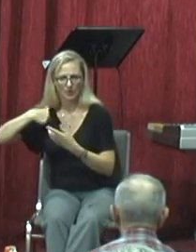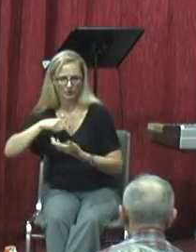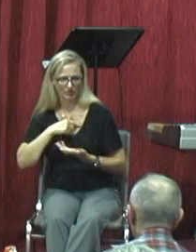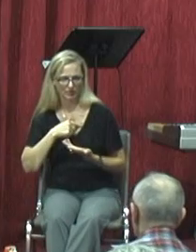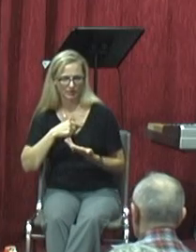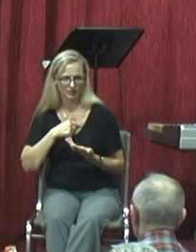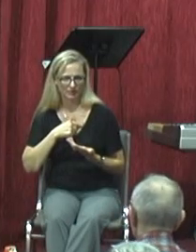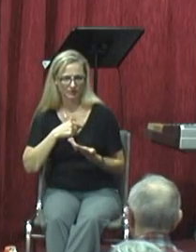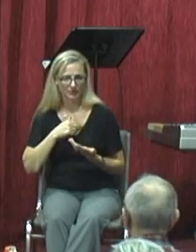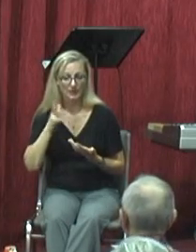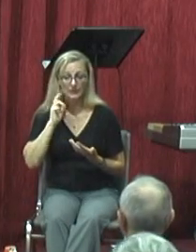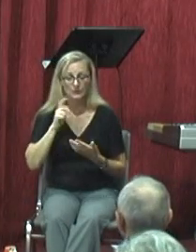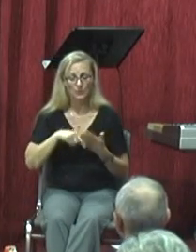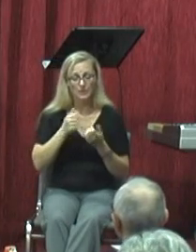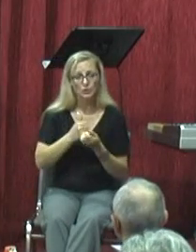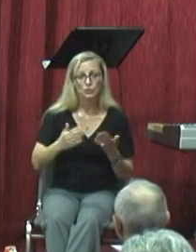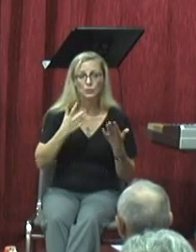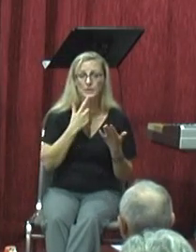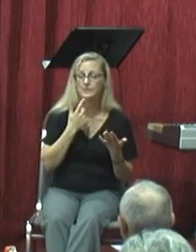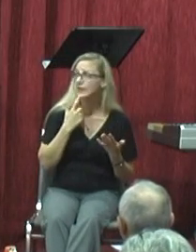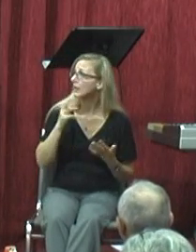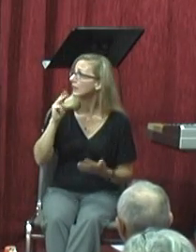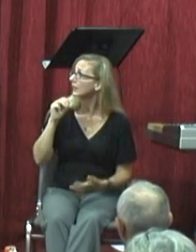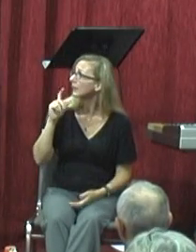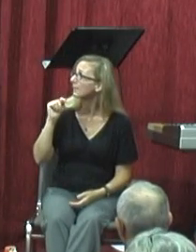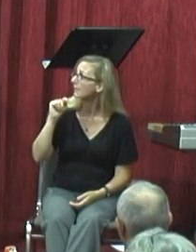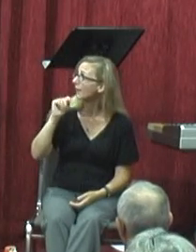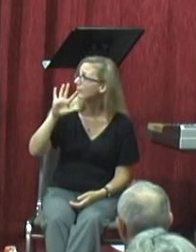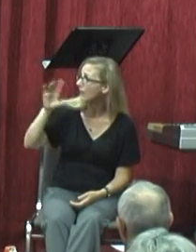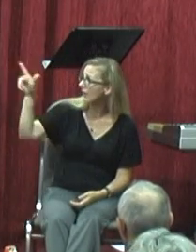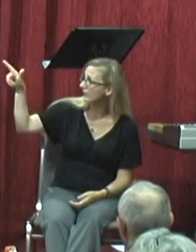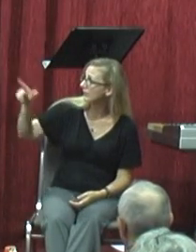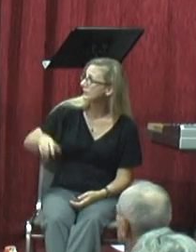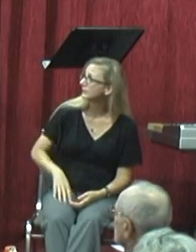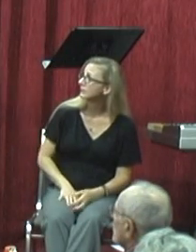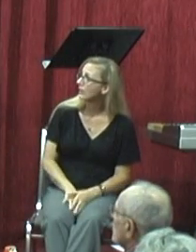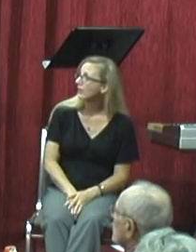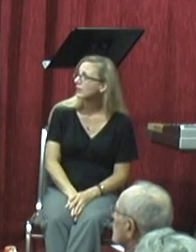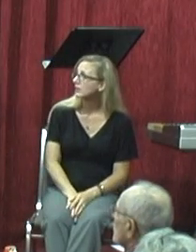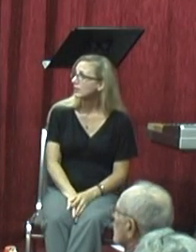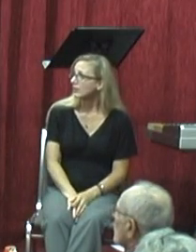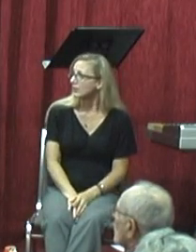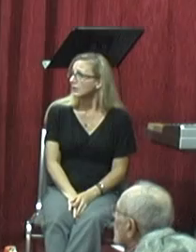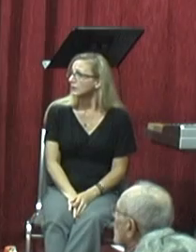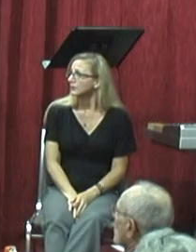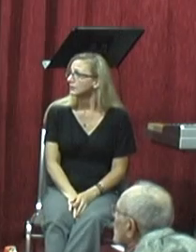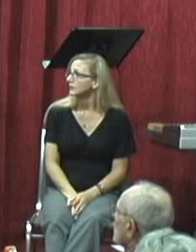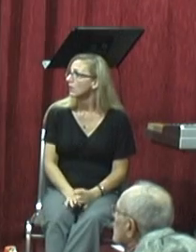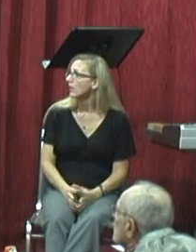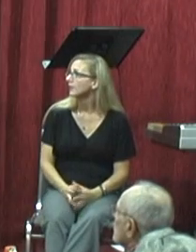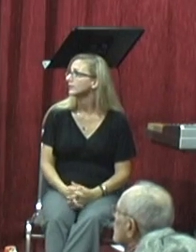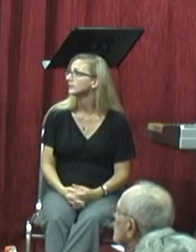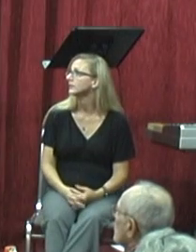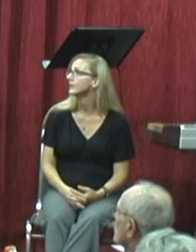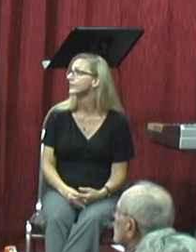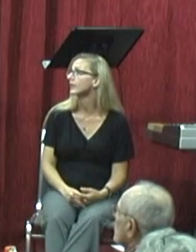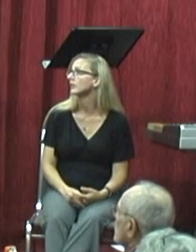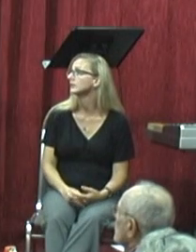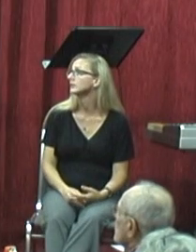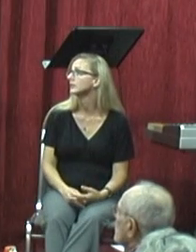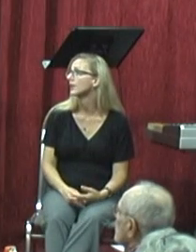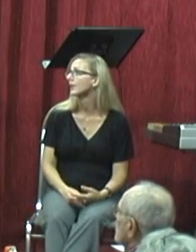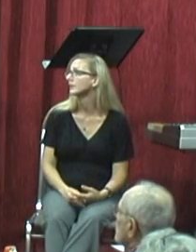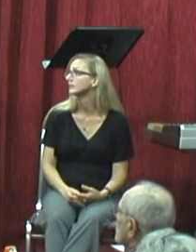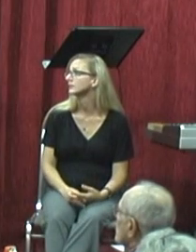to what Yeshua said in Matthew 5. I tell you that unless your righteousness is far greater than that of the Torah teachers and the Purushim,